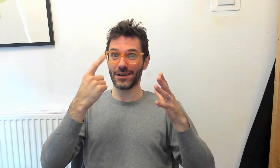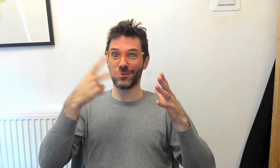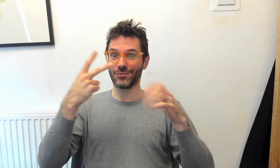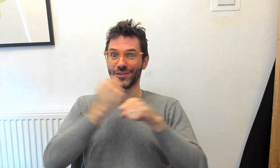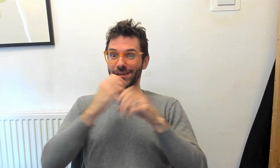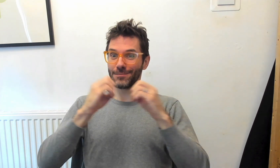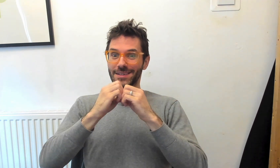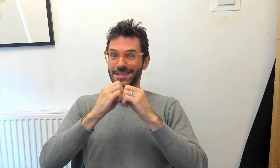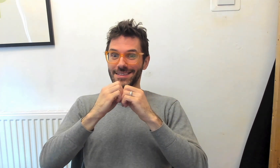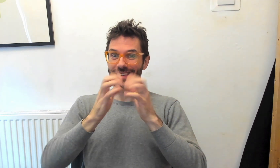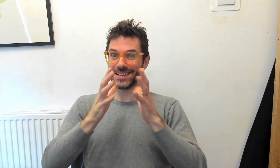1-2 gig in size,